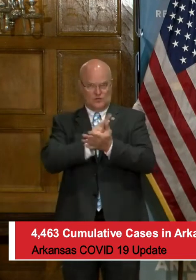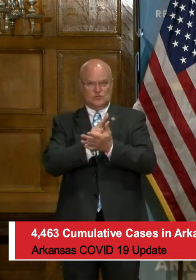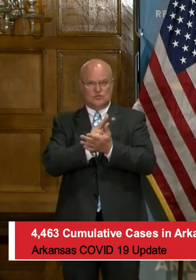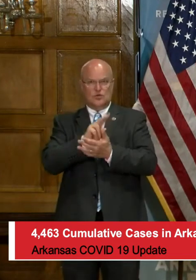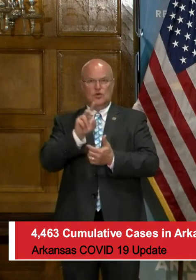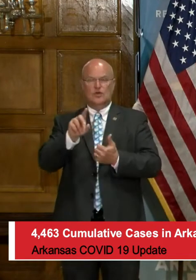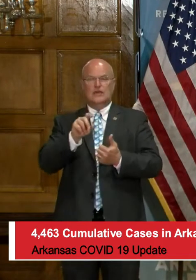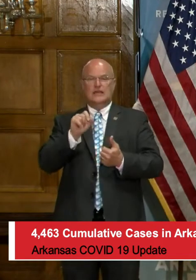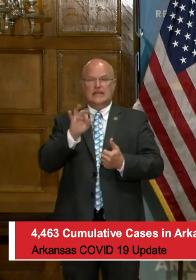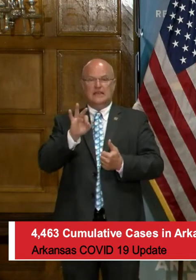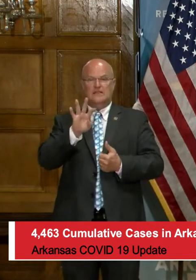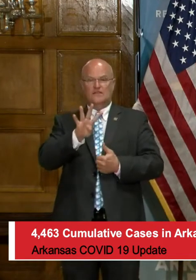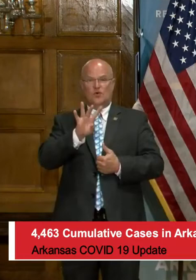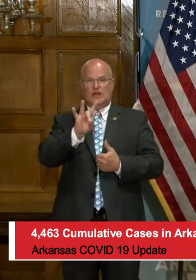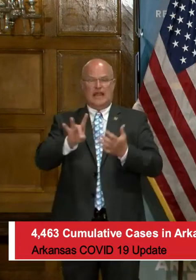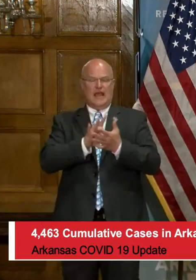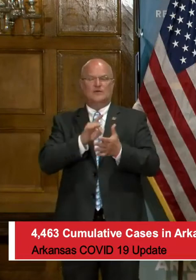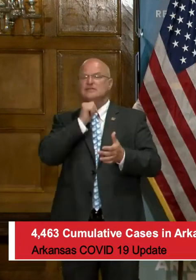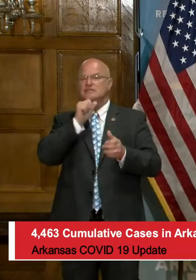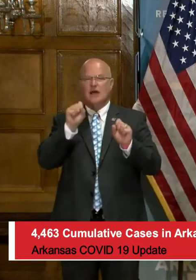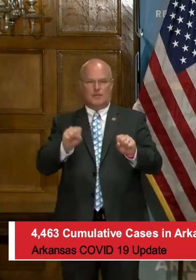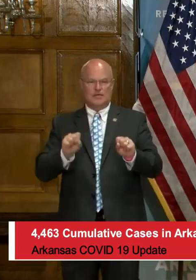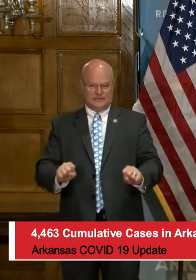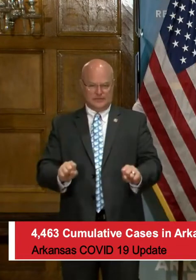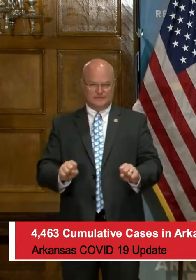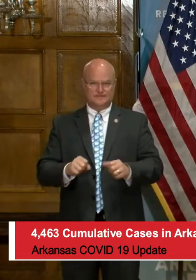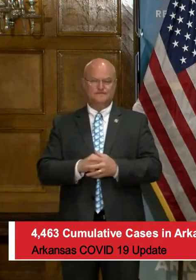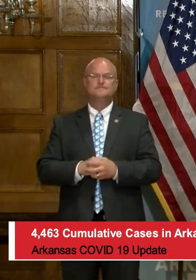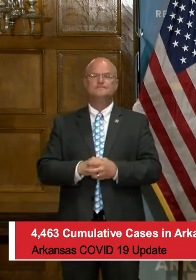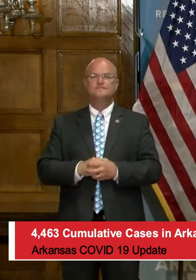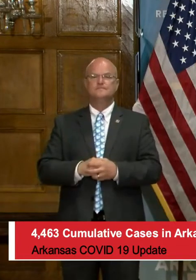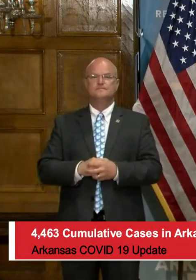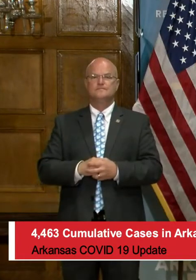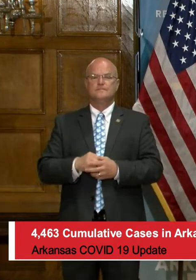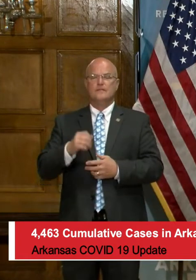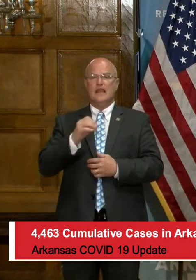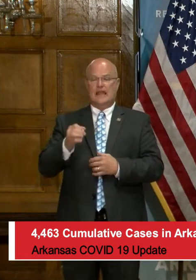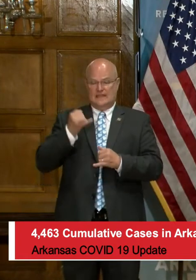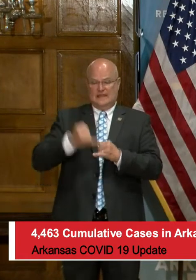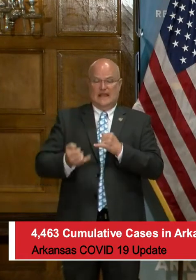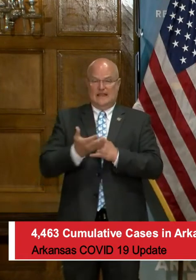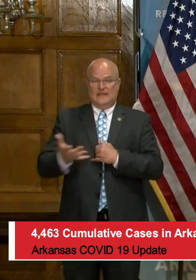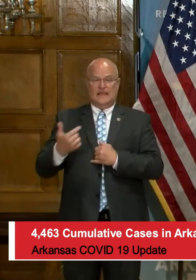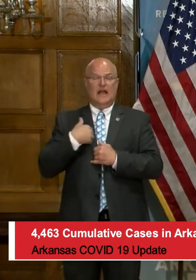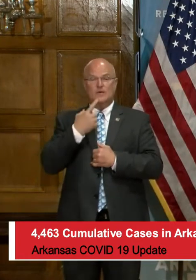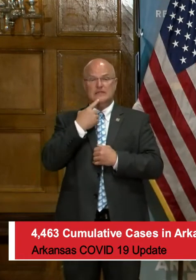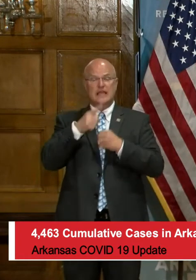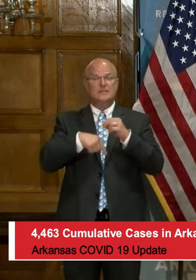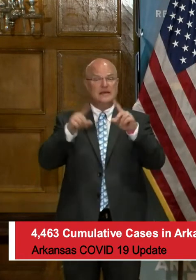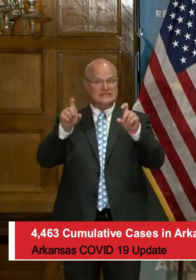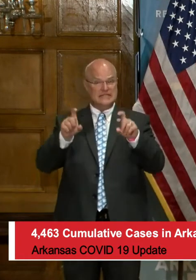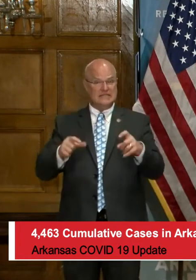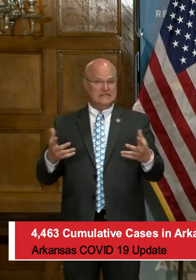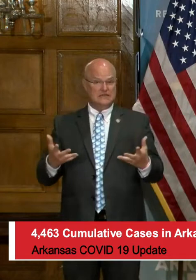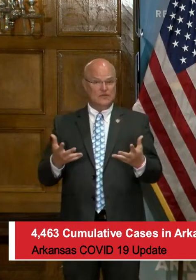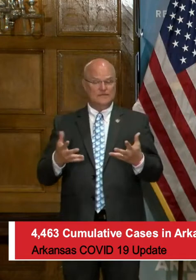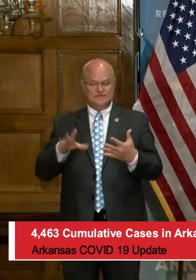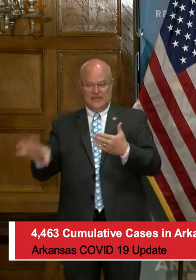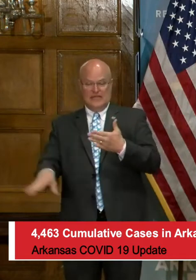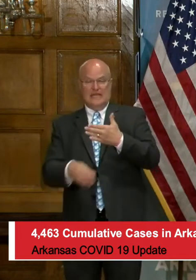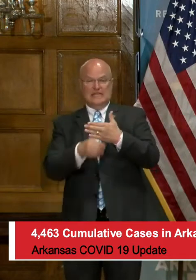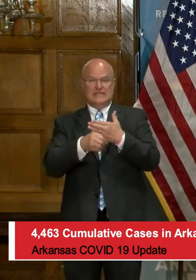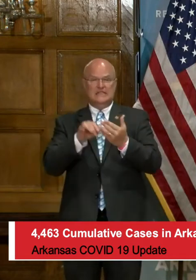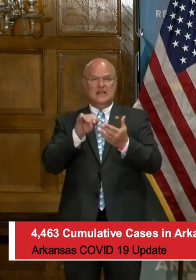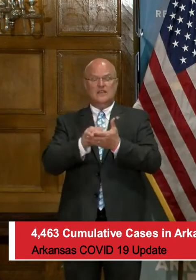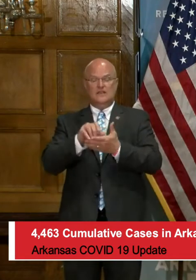when 48 hours is not feasible. And the last thing I wanted to say about testing is, in addition